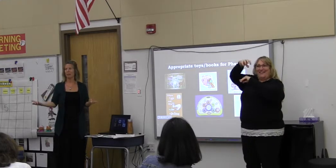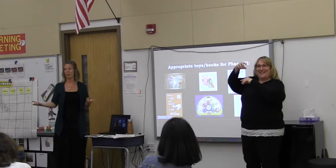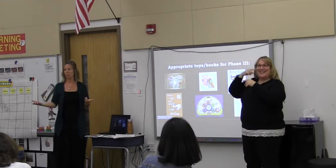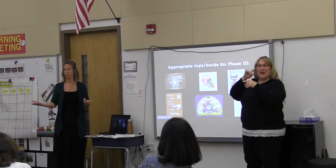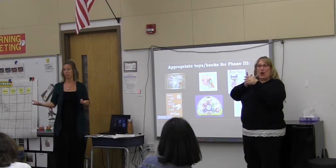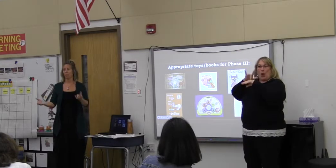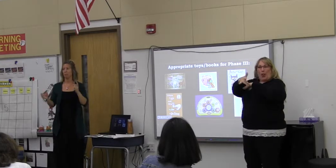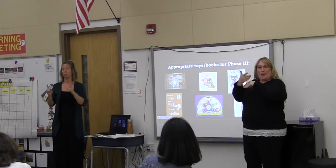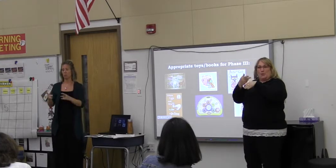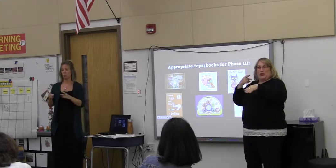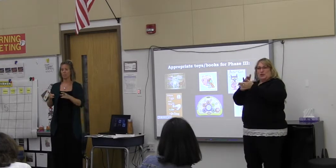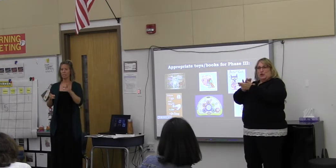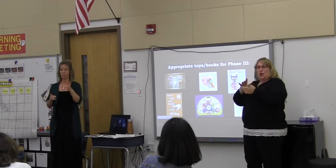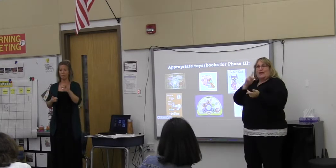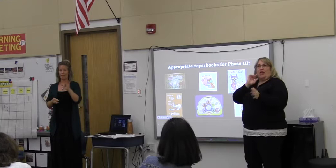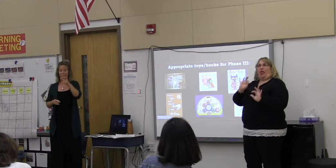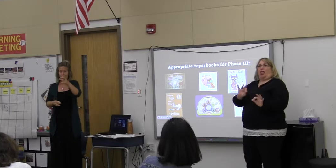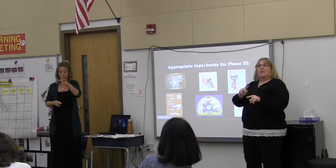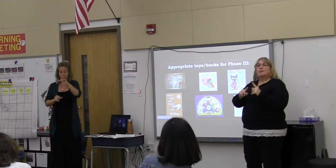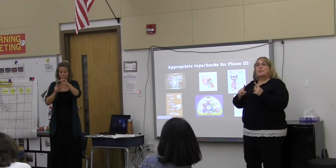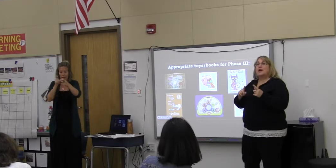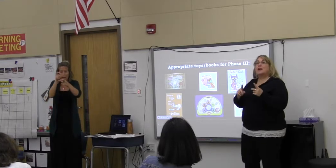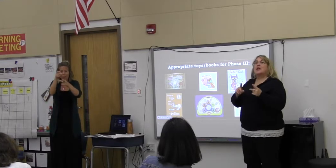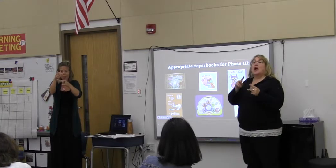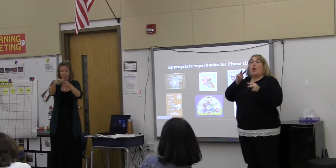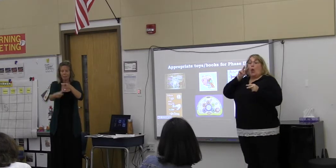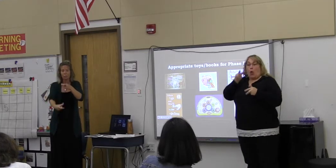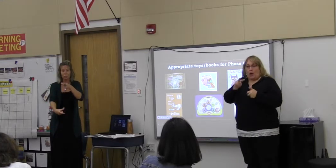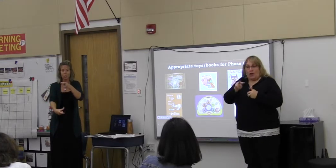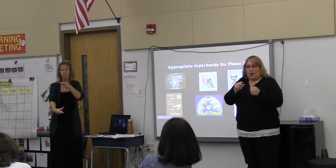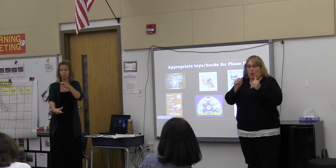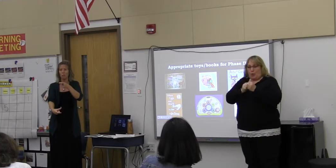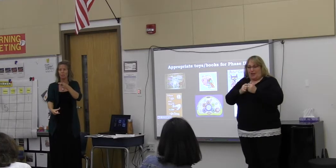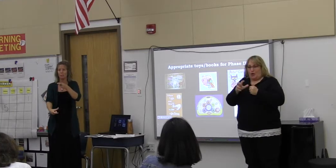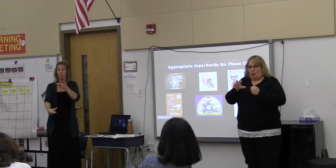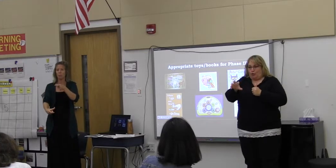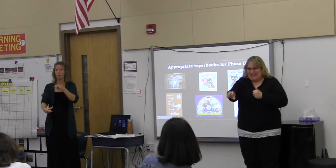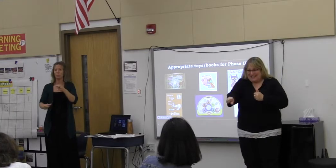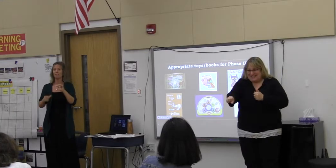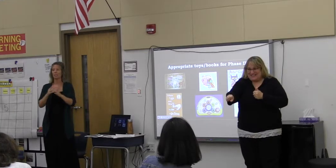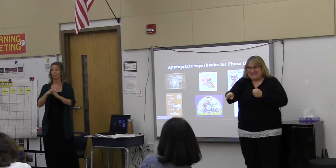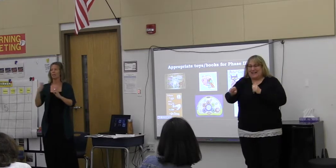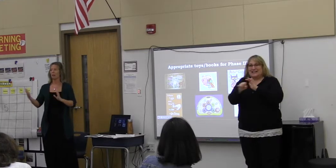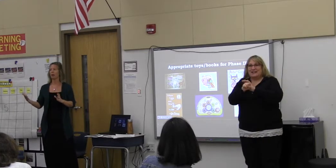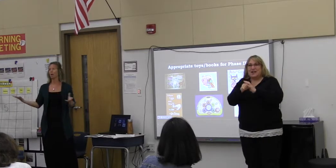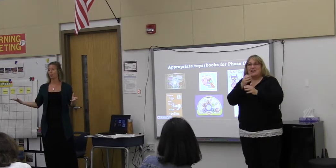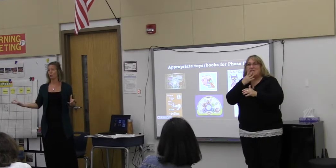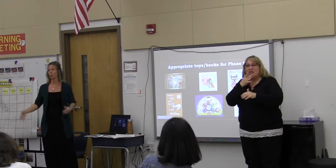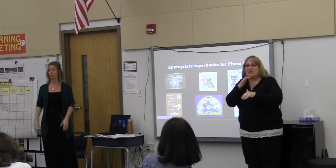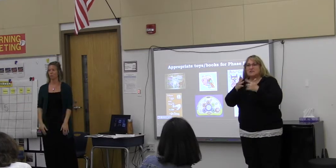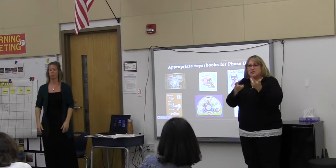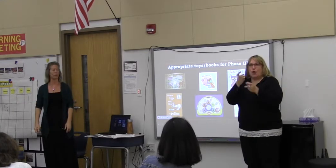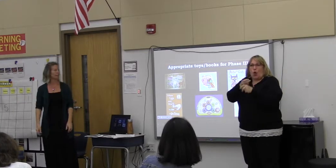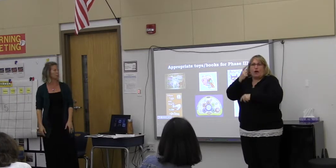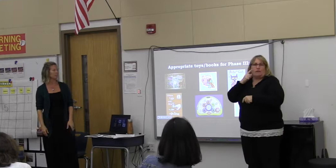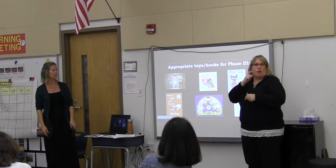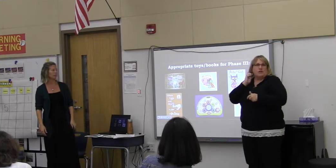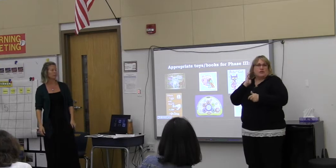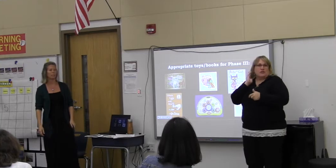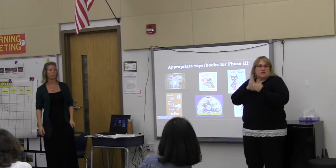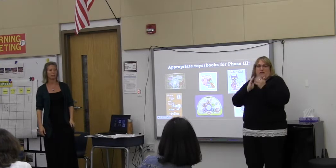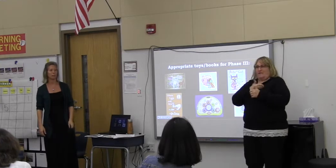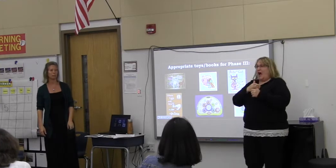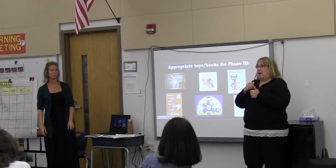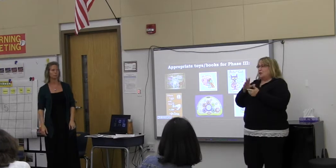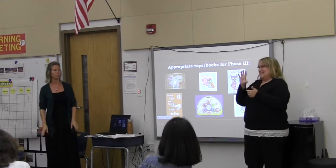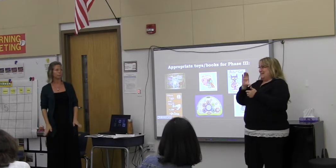preschool, it's not that big of a thing. But visually, combining looking and then trying to reach and do that at the same time, it's going to be a harder toy for some of our kids with CVI